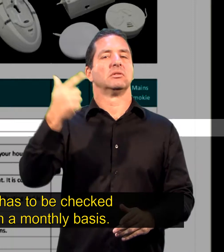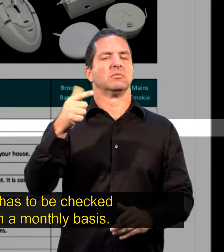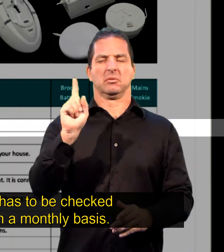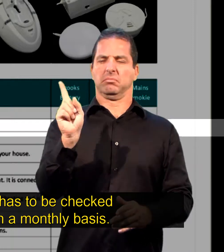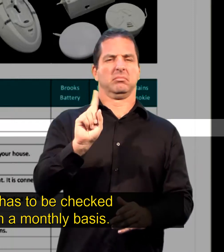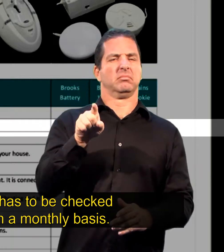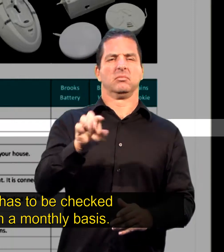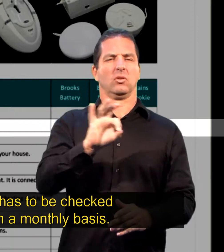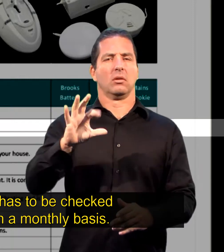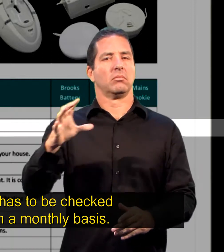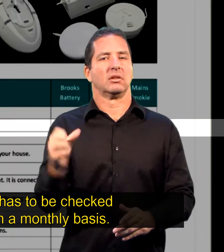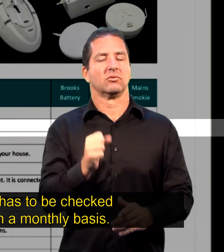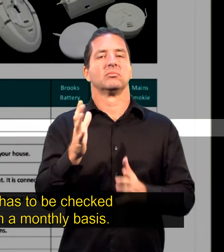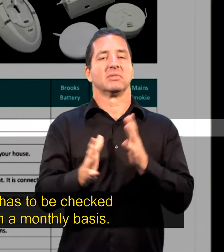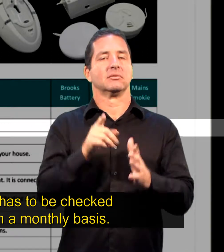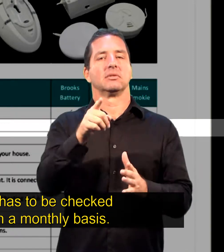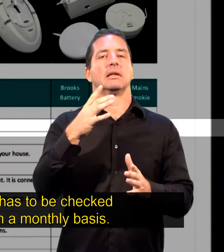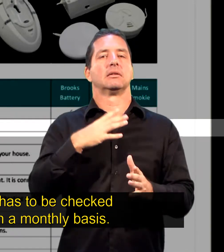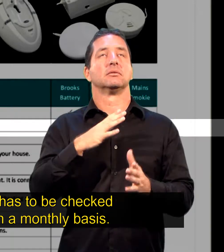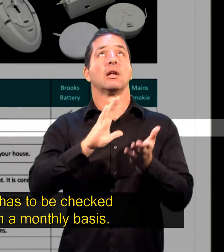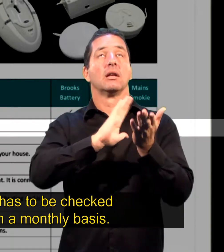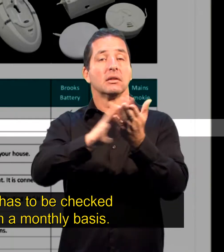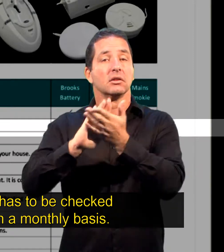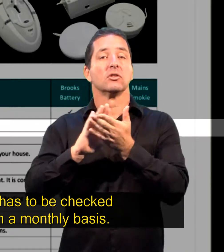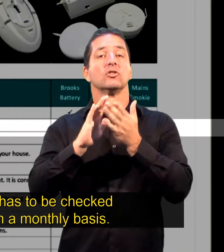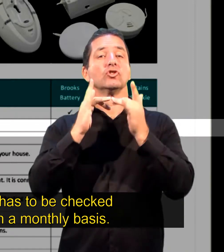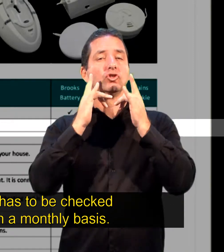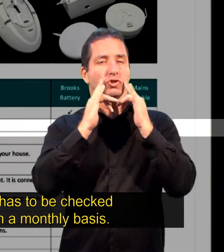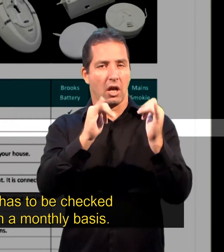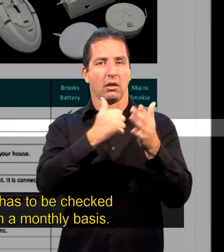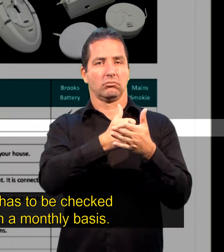1603.17. This means it has to be checked and dusted on a